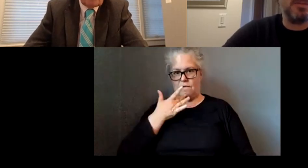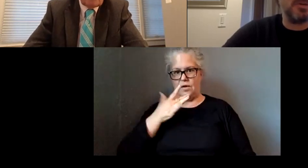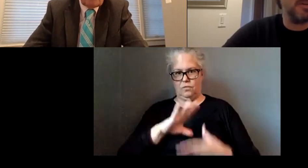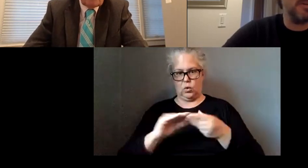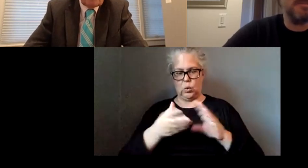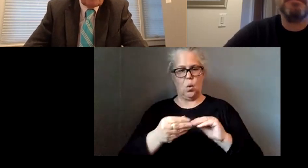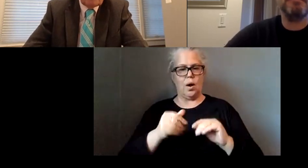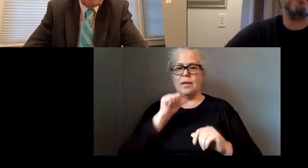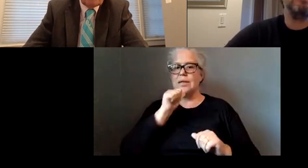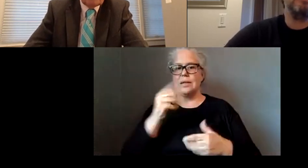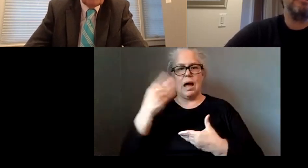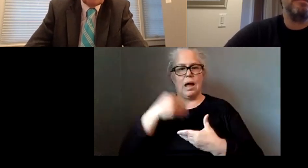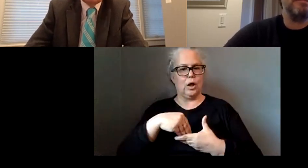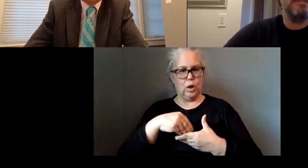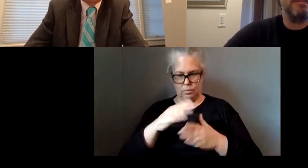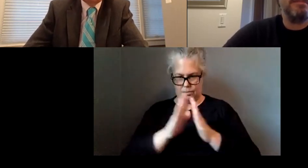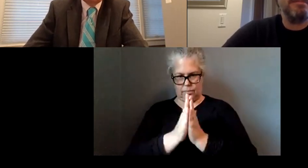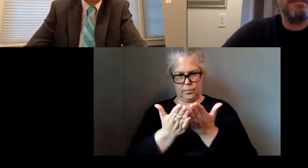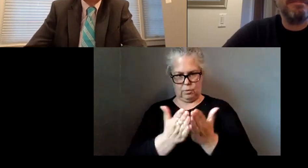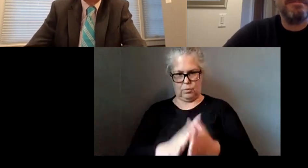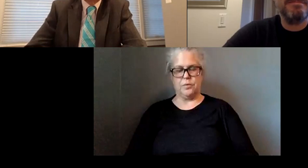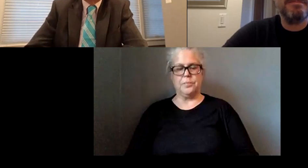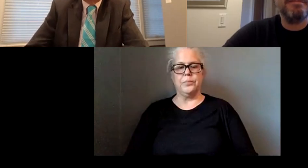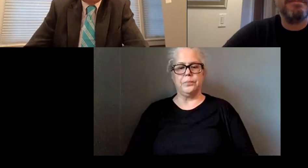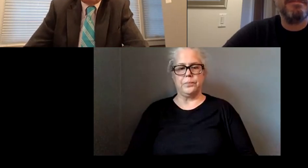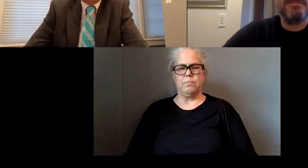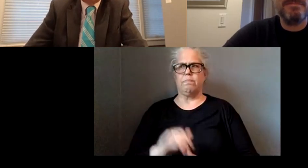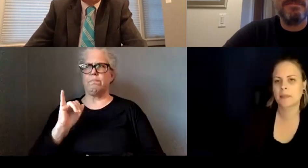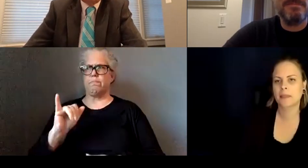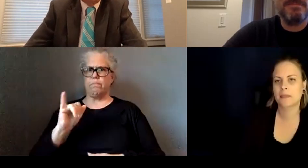it into the book? Oh gosh.